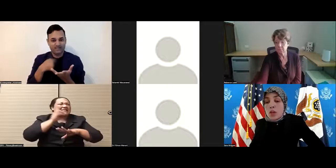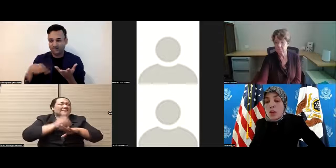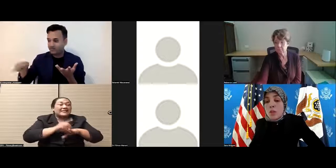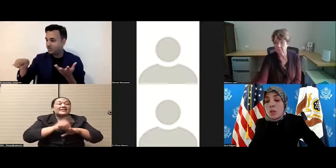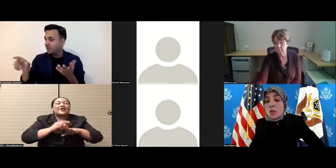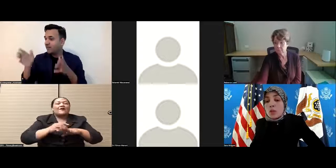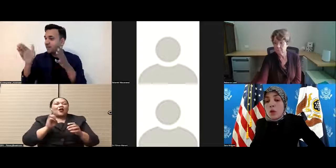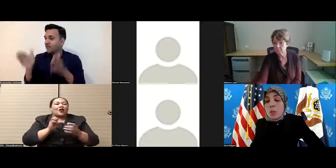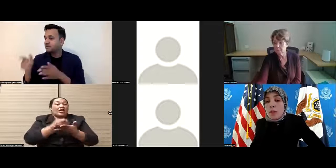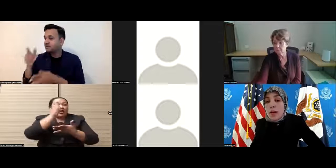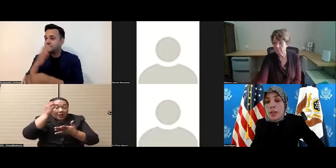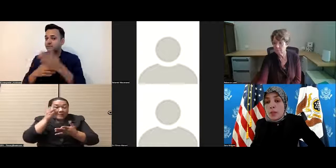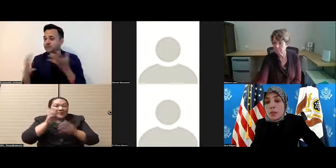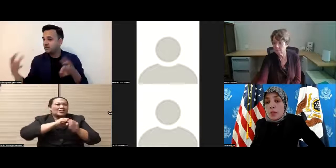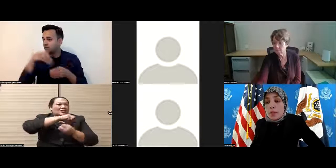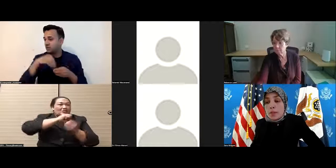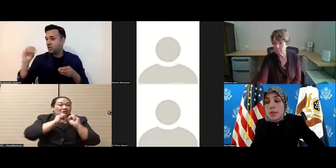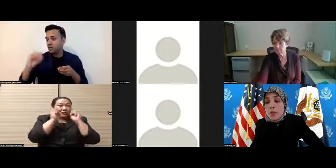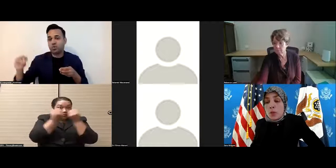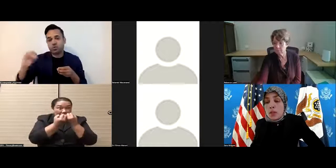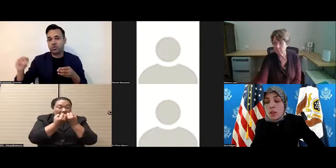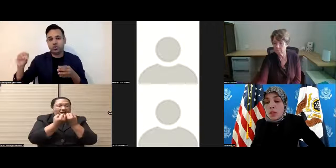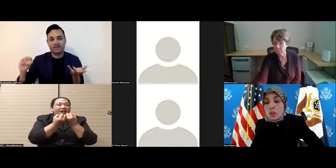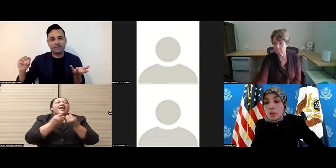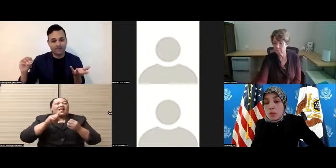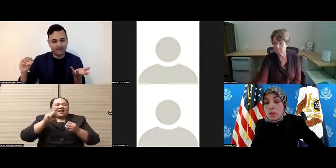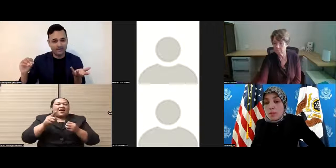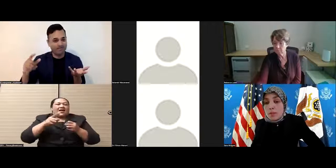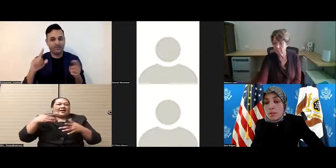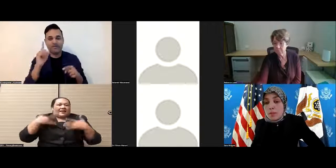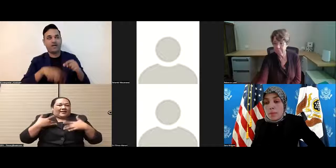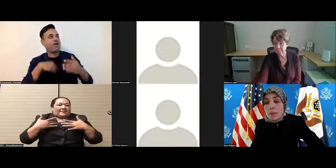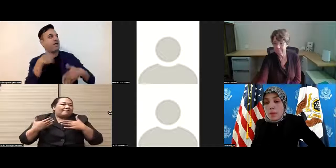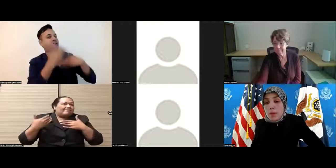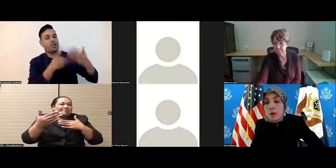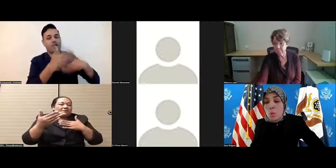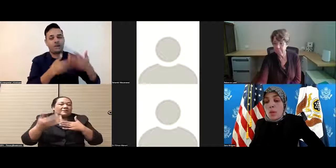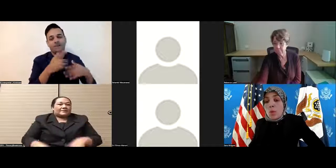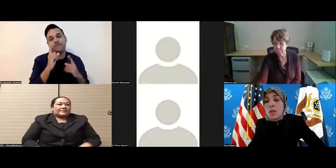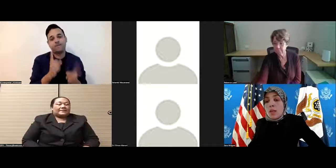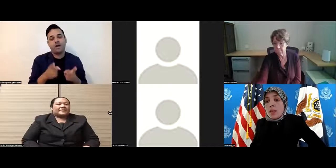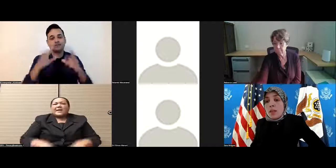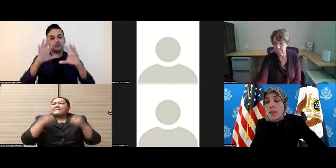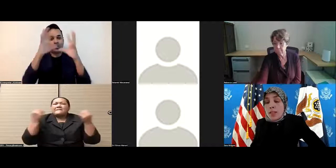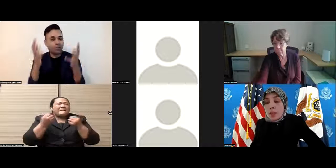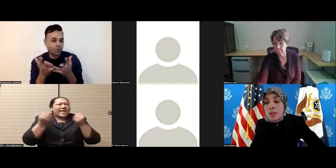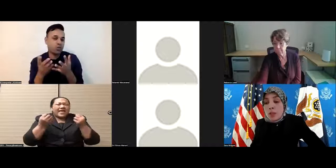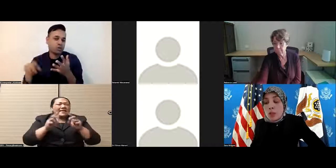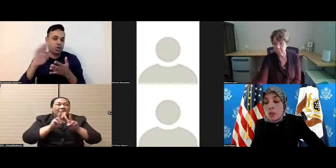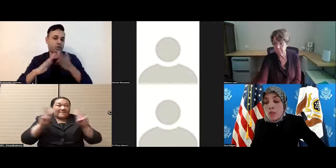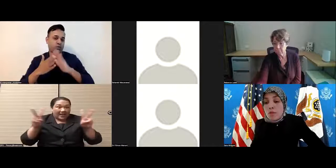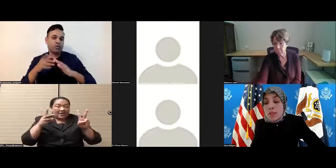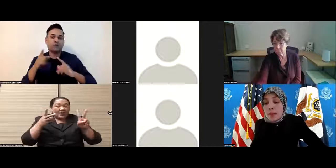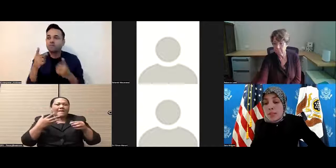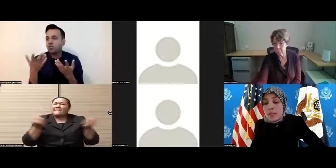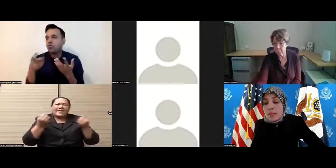We are humans with so many values and so many contributions. When we look at disability